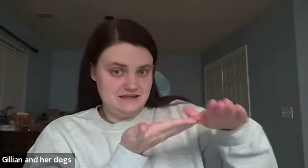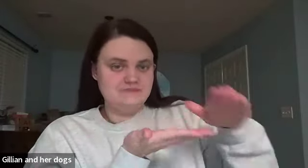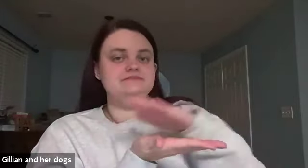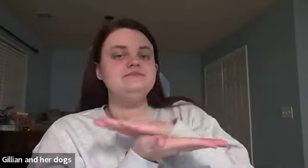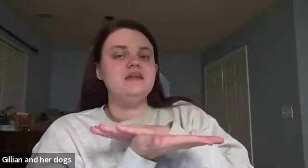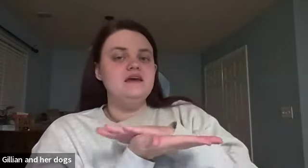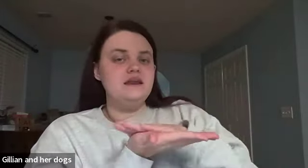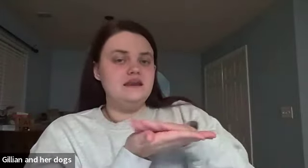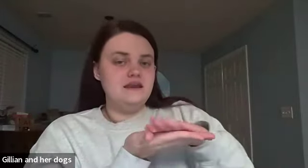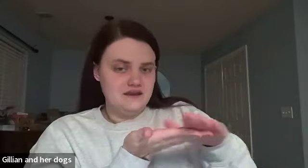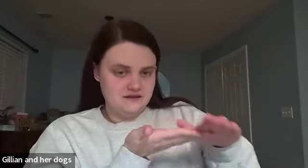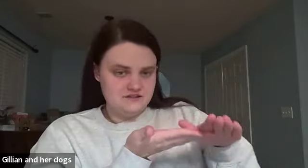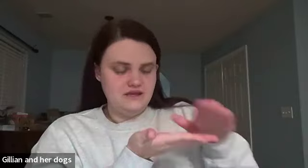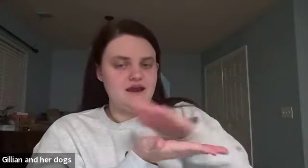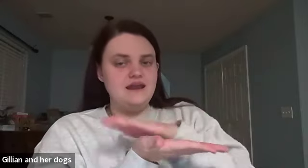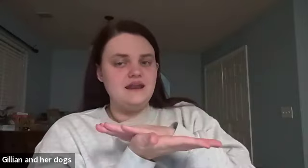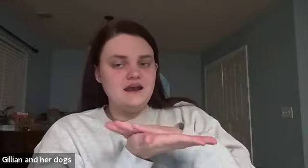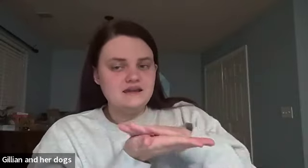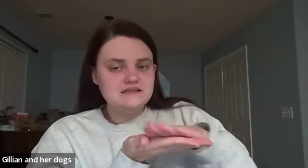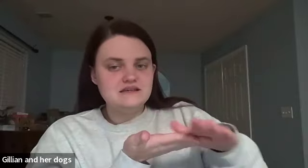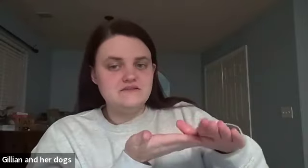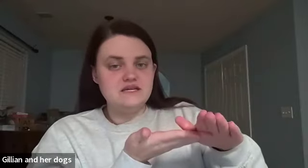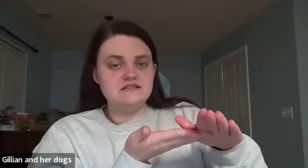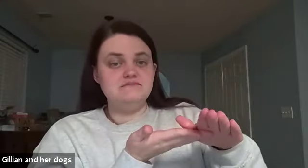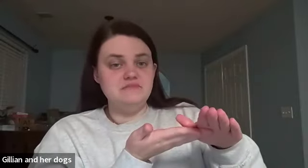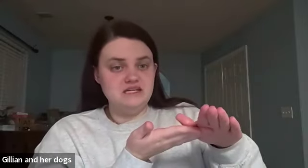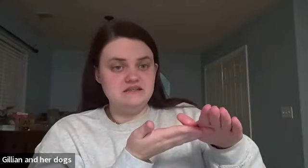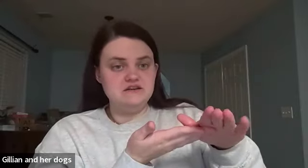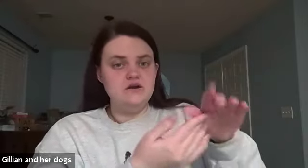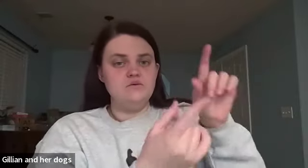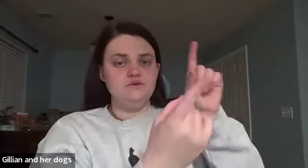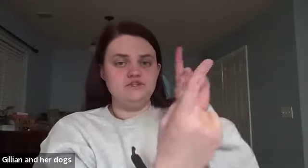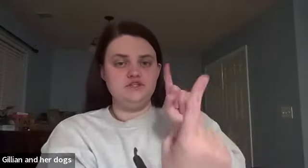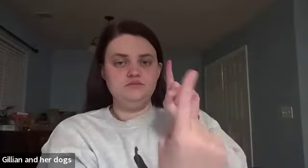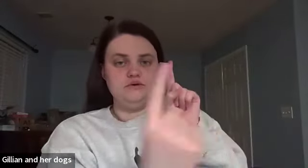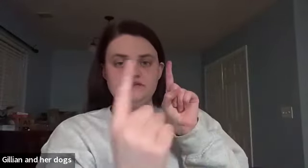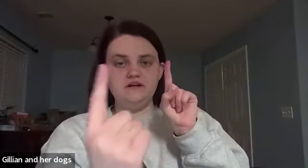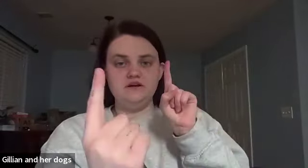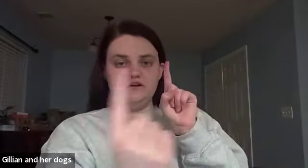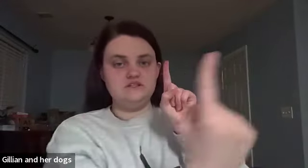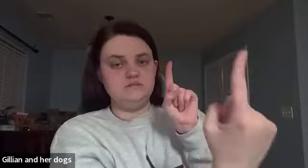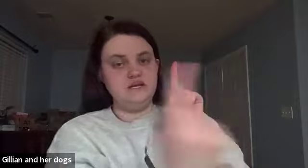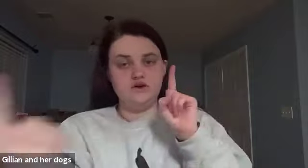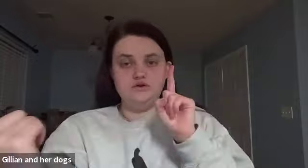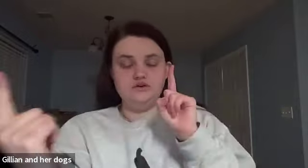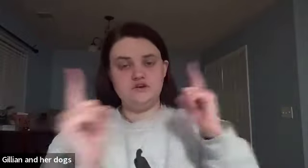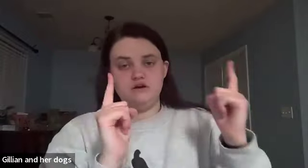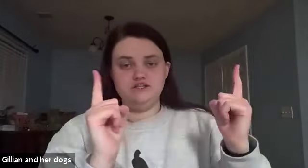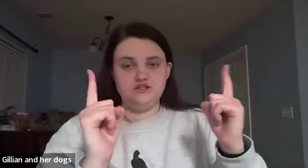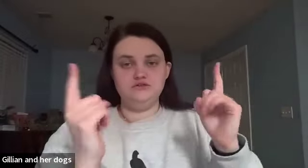Nice. Nice. So we had nice, and then to meet was 2 pointer fingers, depending on who you're talking